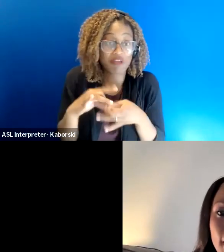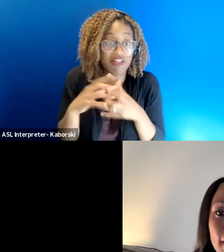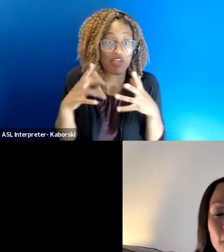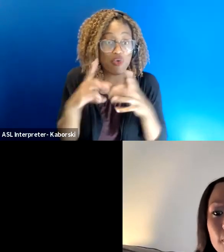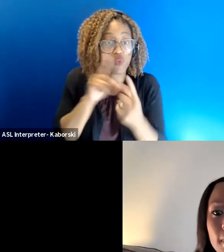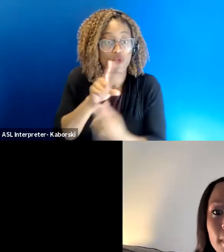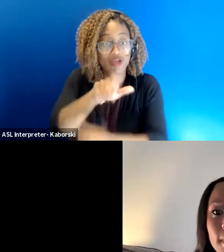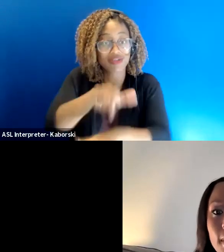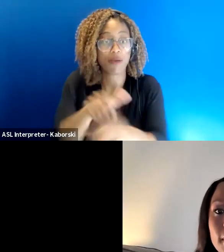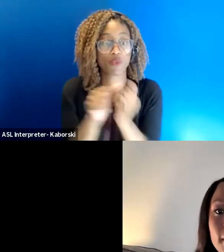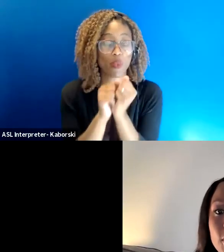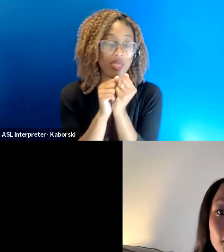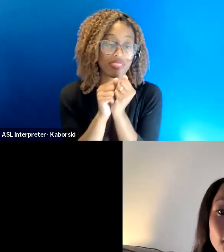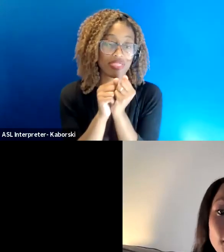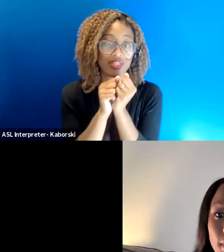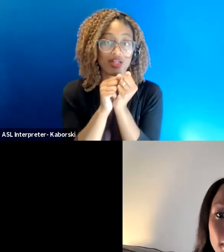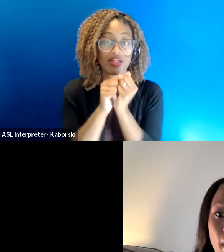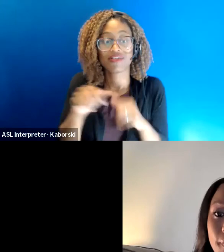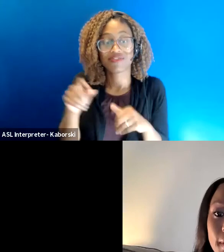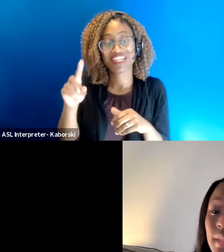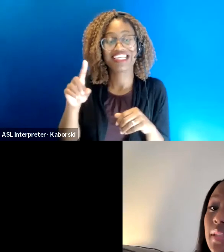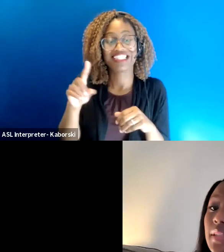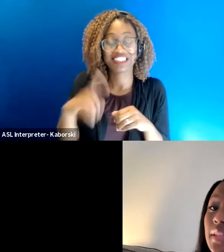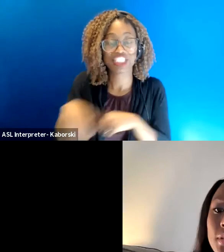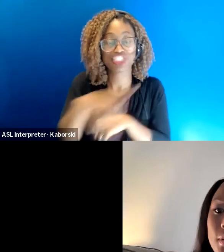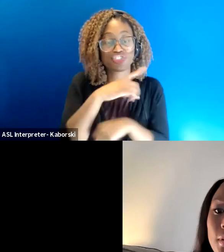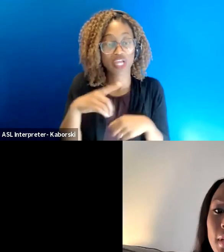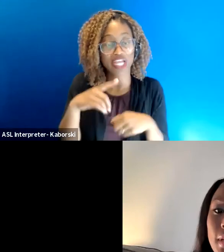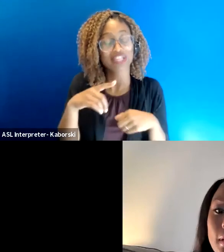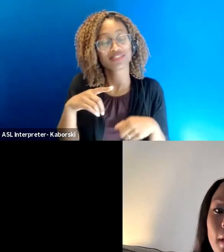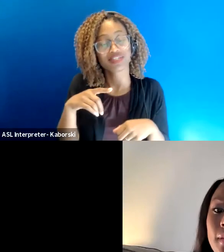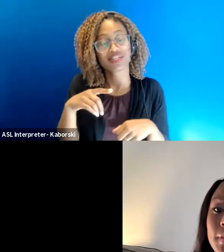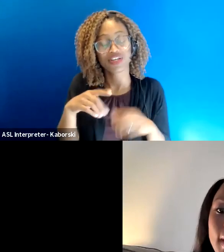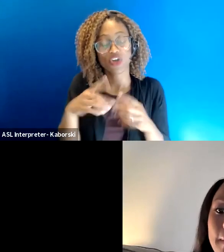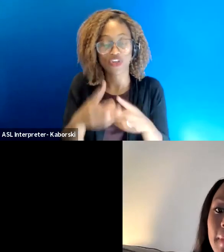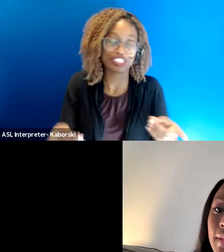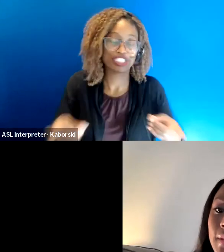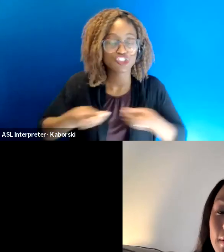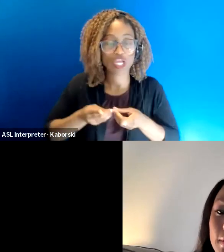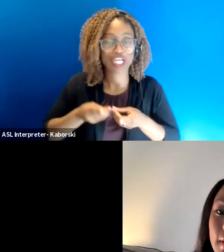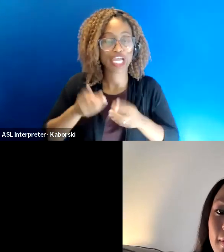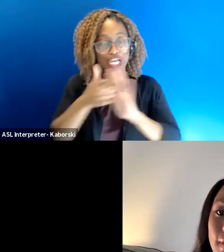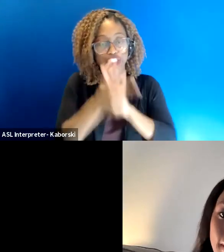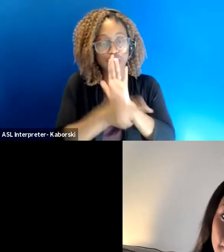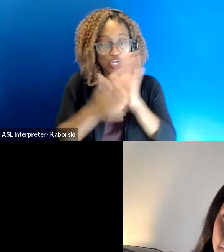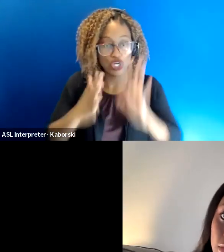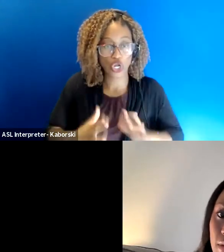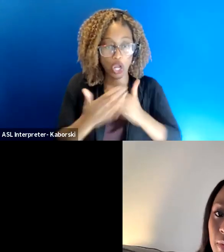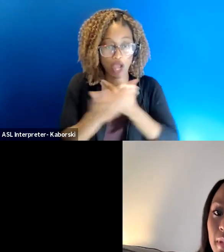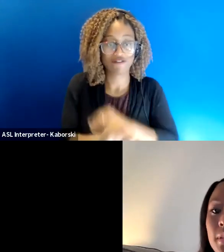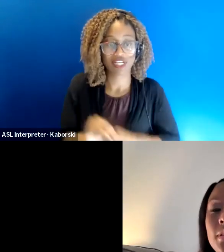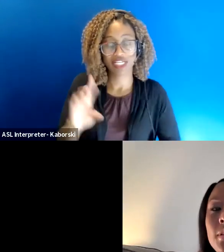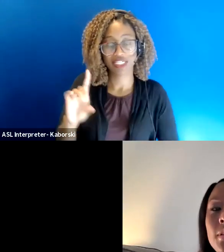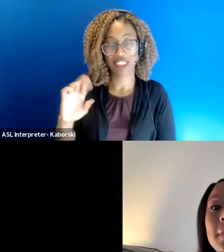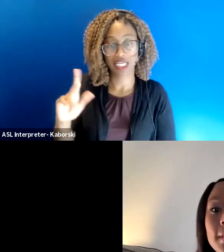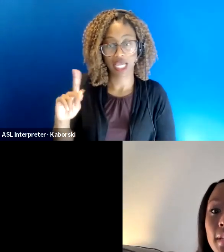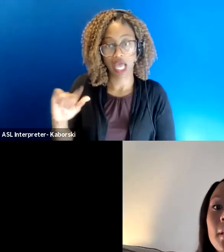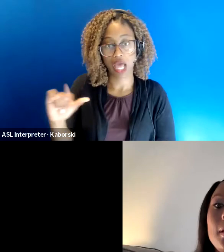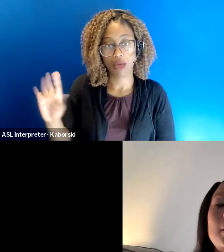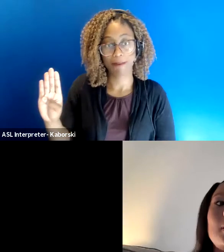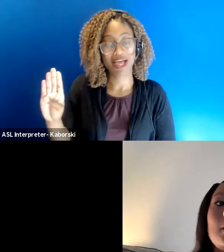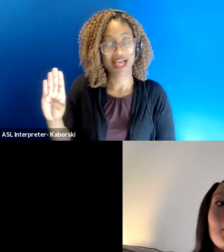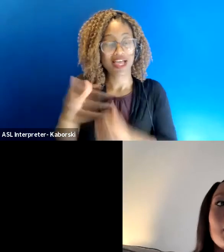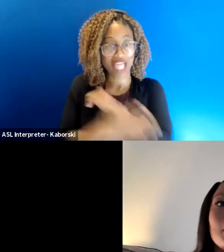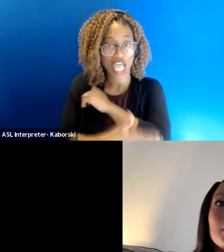one-on-one time with the district attorney's office and the district attorney of DeKalb County herself, Ms. Sherry Boston. She's